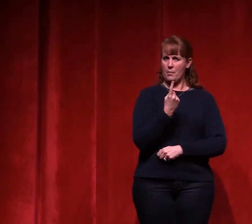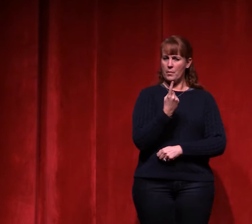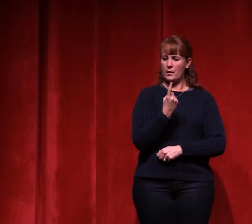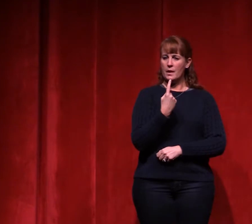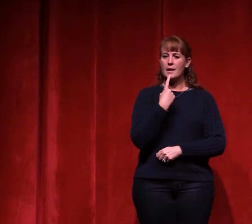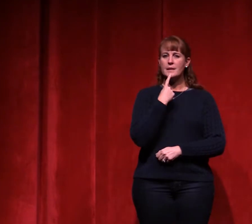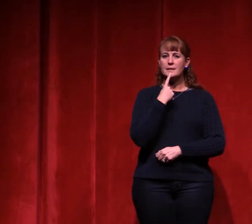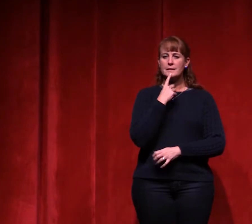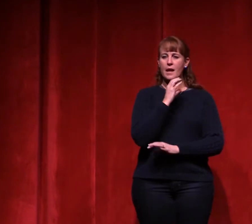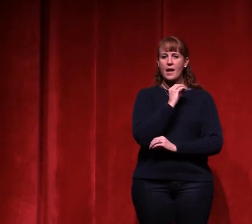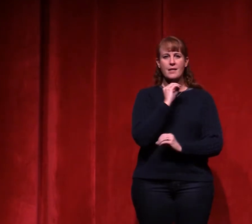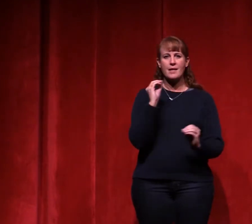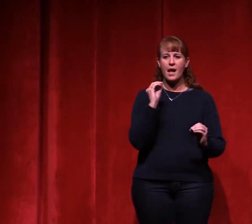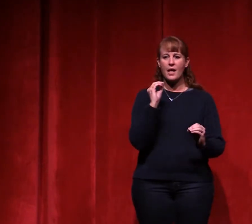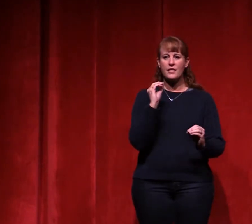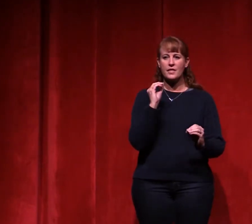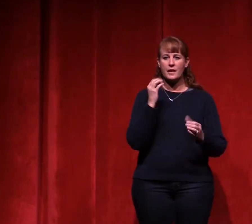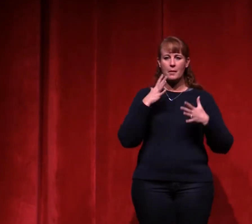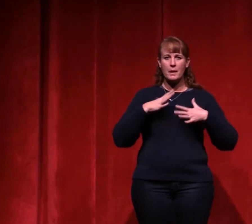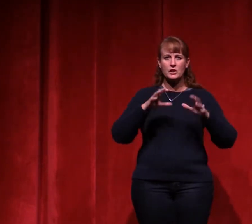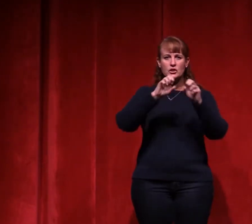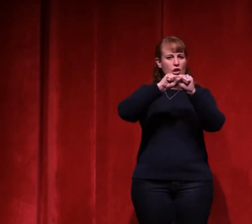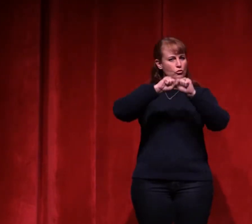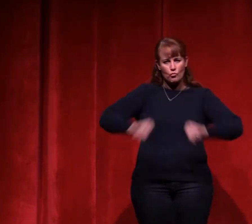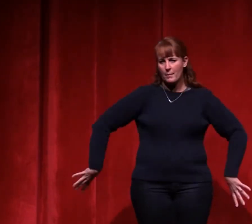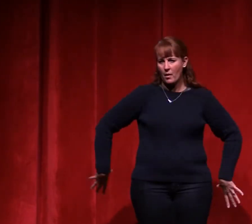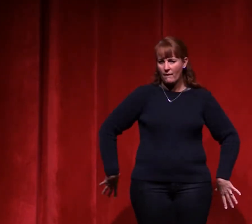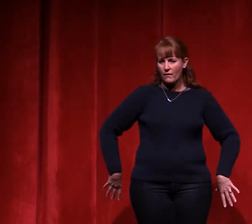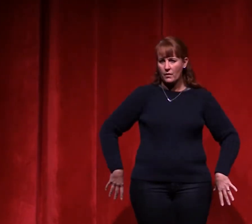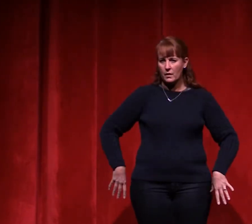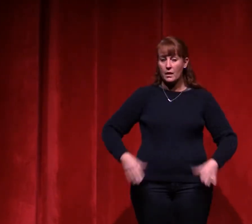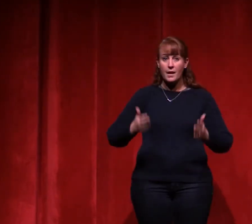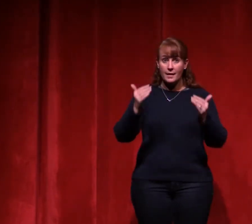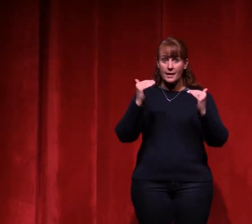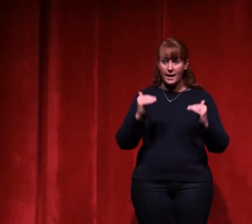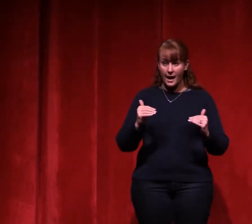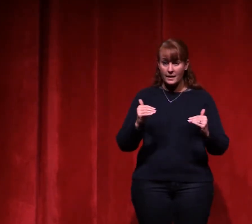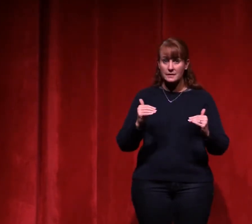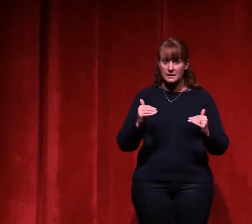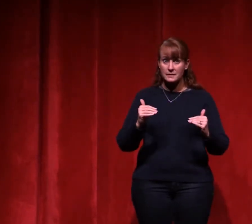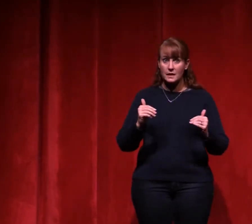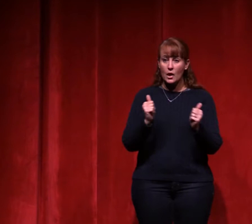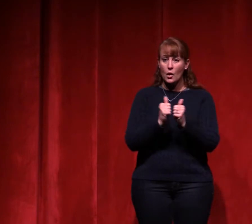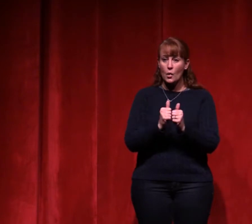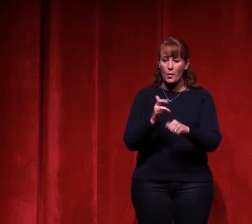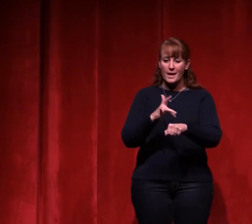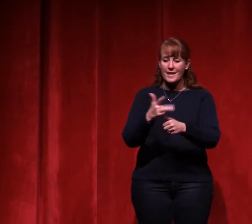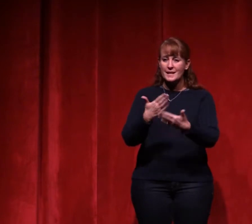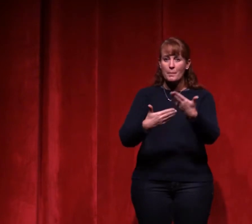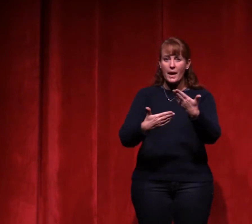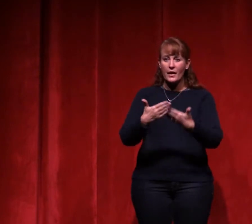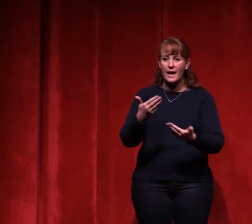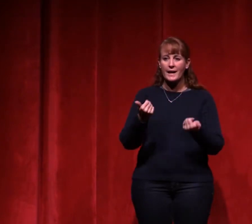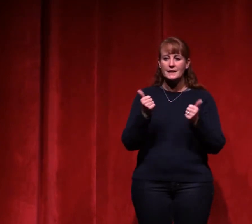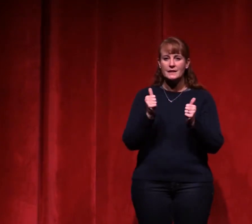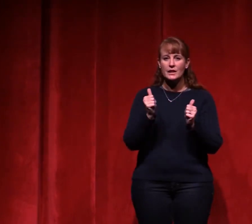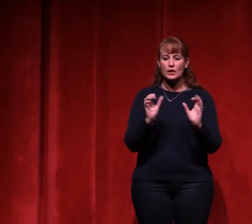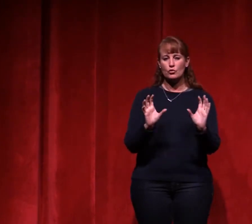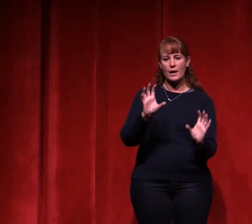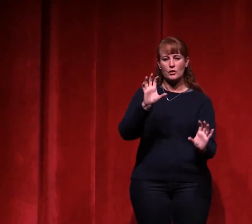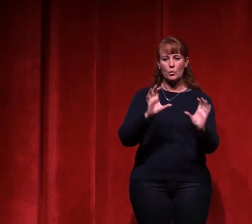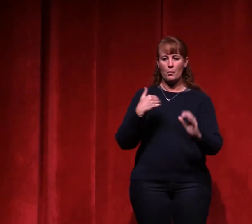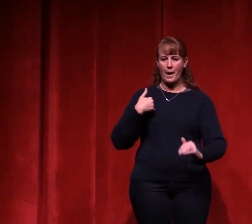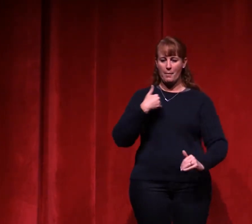without saying a word, he ripped off my shirt. Next, with his bare hands, he tried to readjust